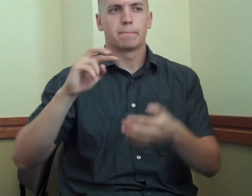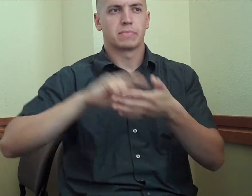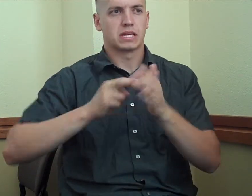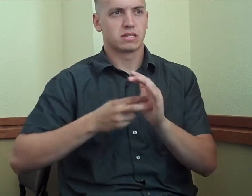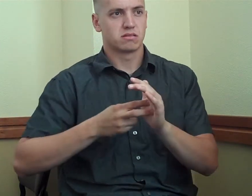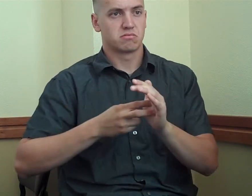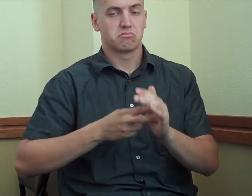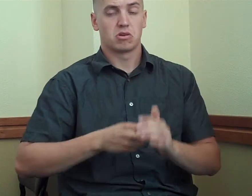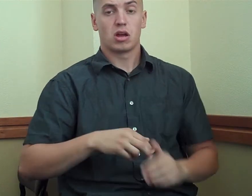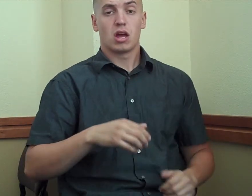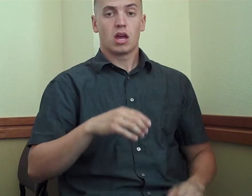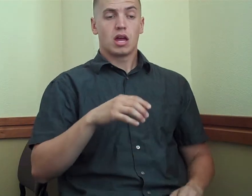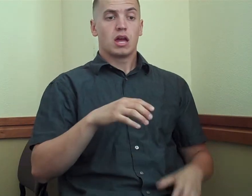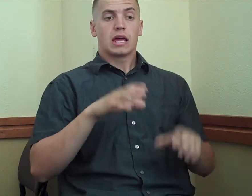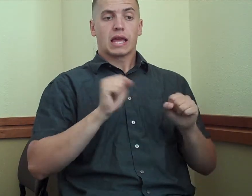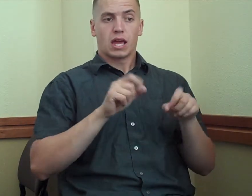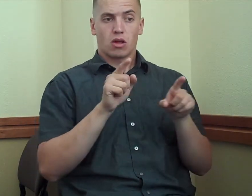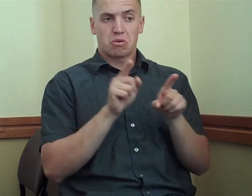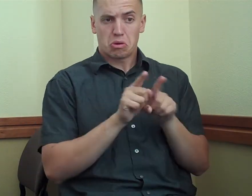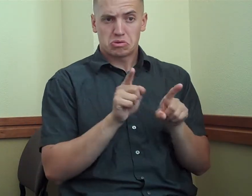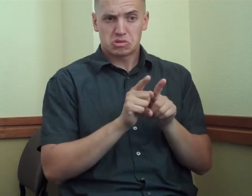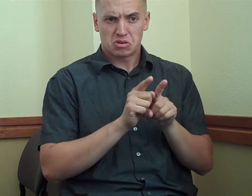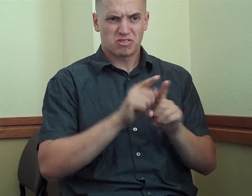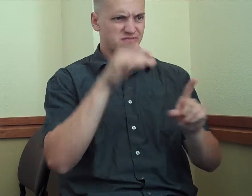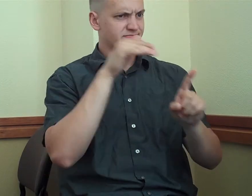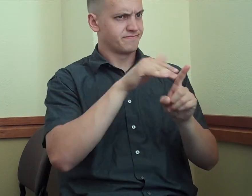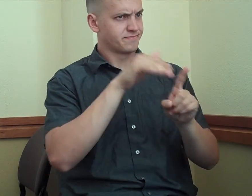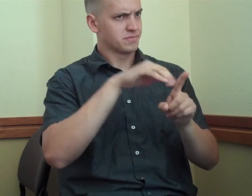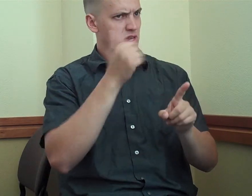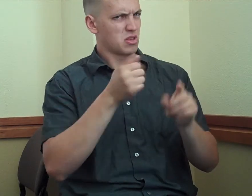that knows. Sometimes we can check in the dictionary. We can use our imagination.